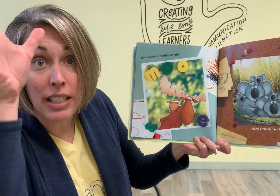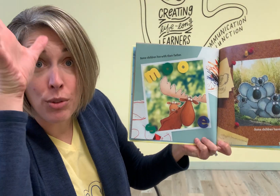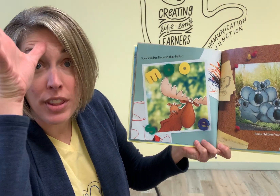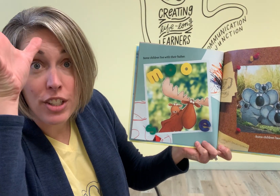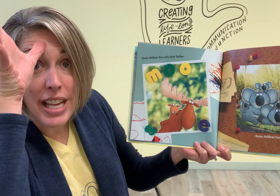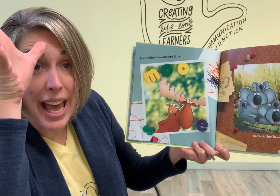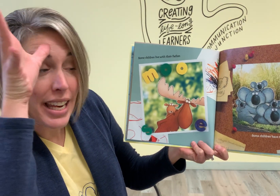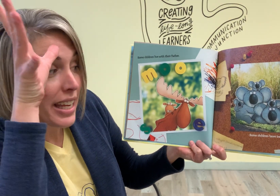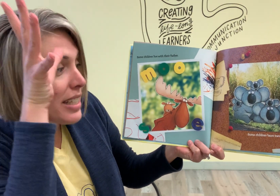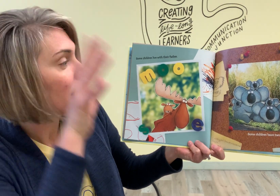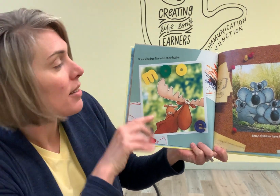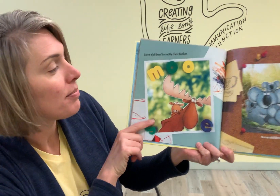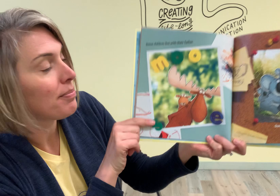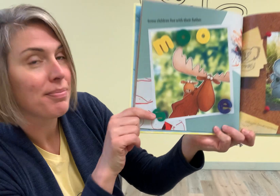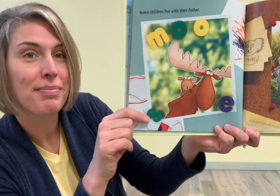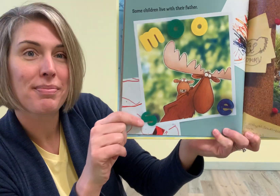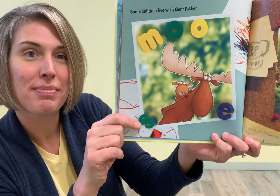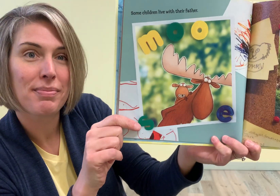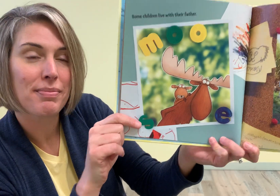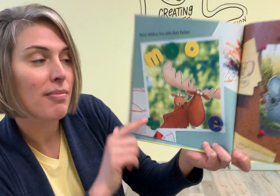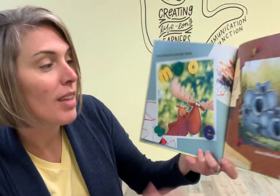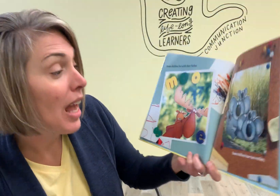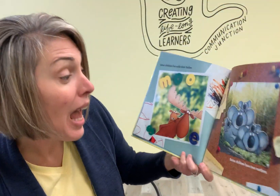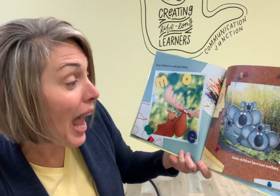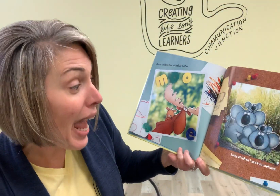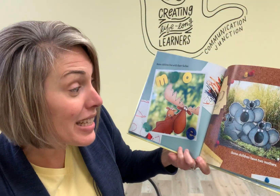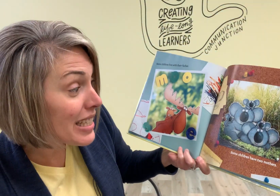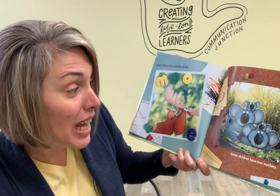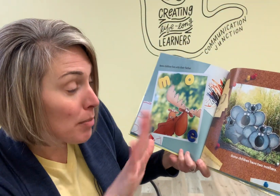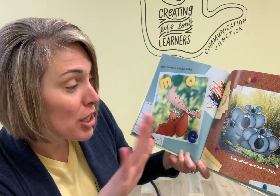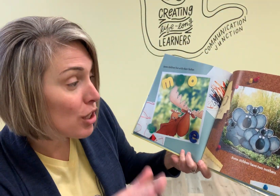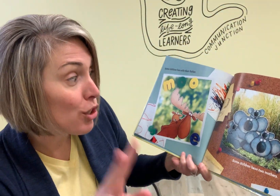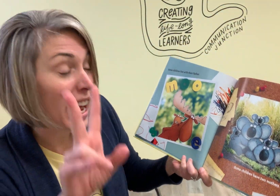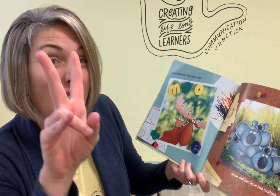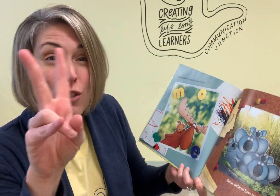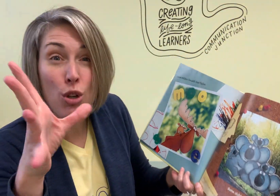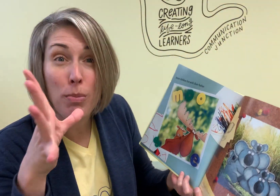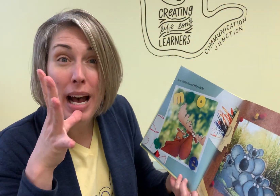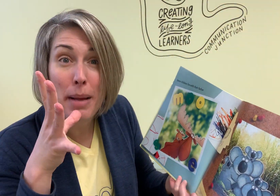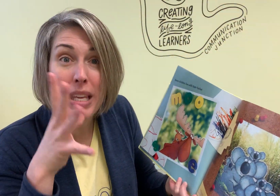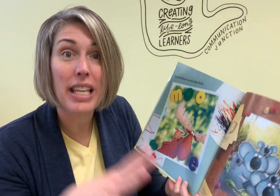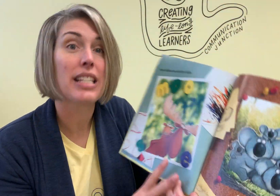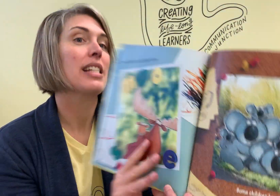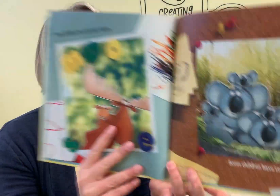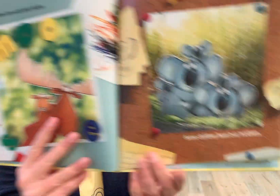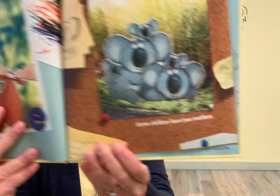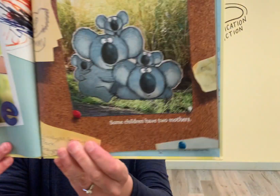with their daddies. And some children have two mommies.